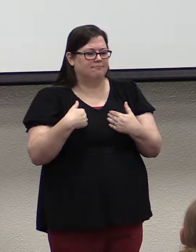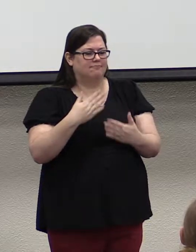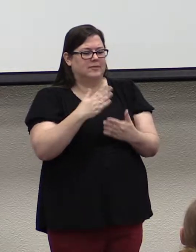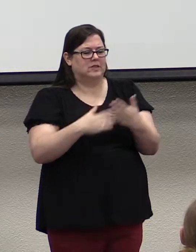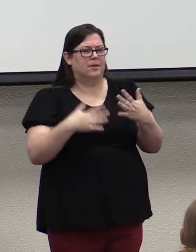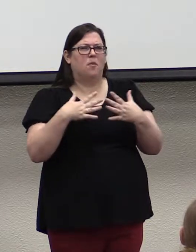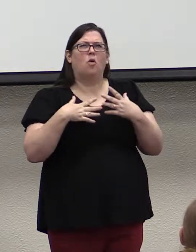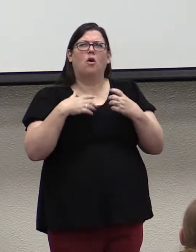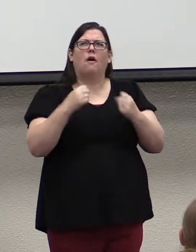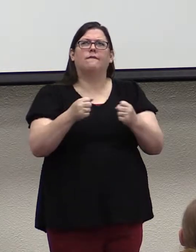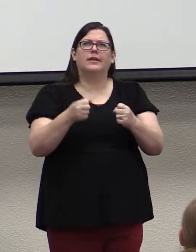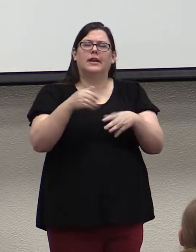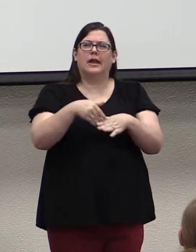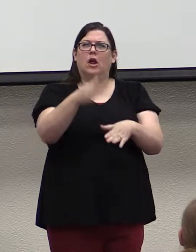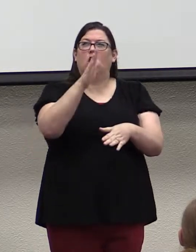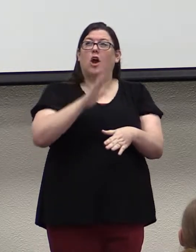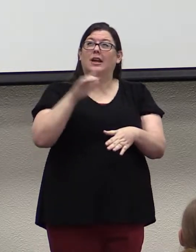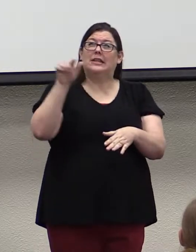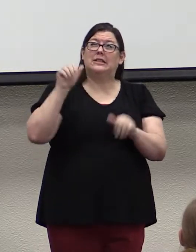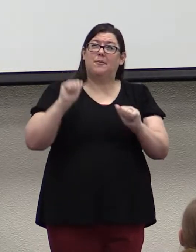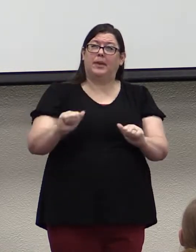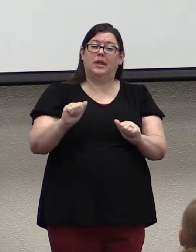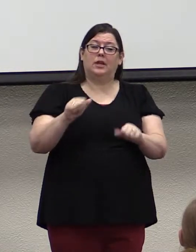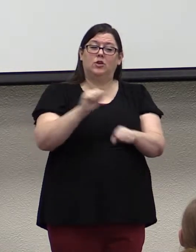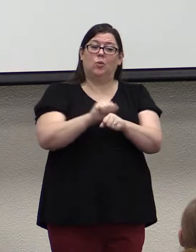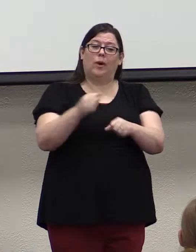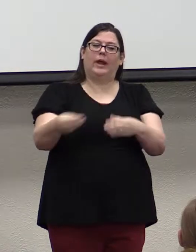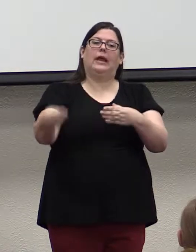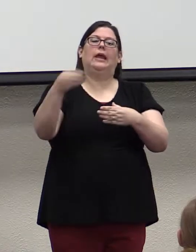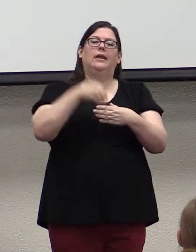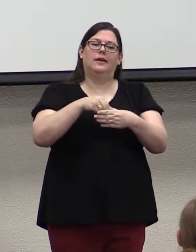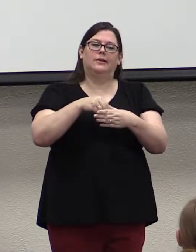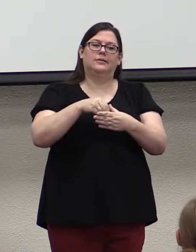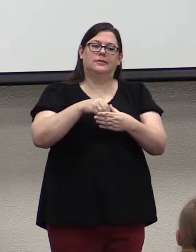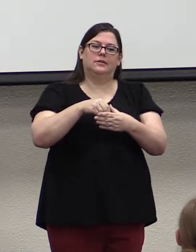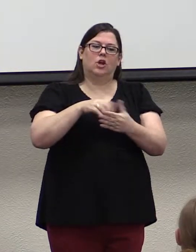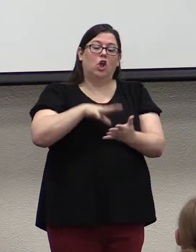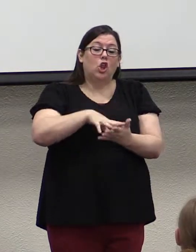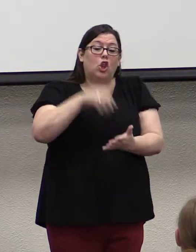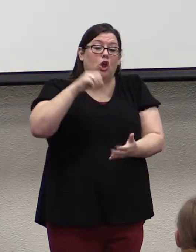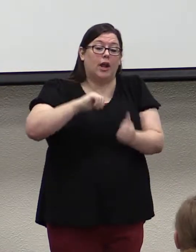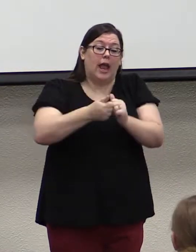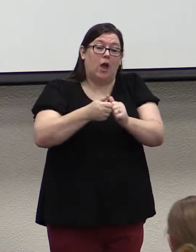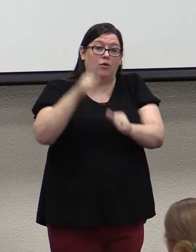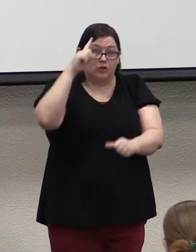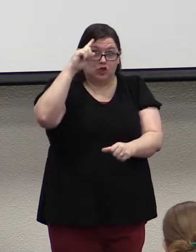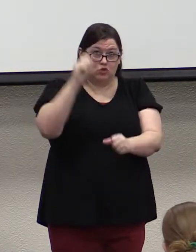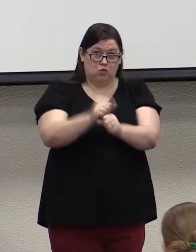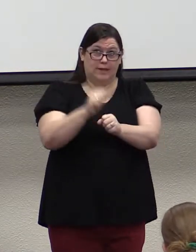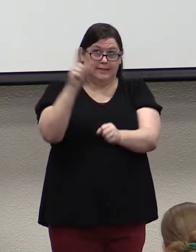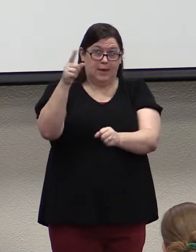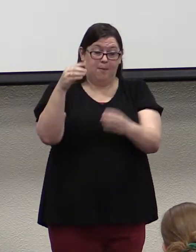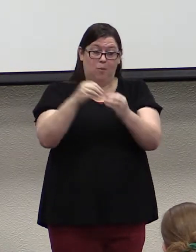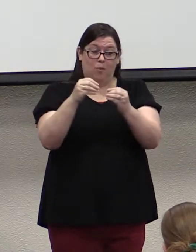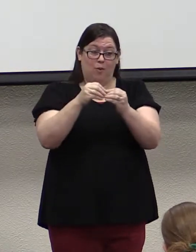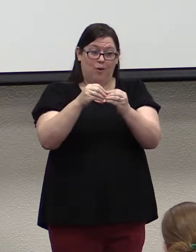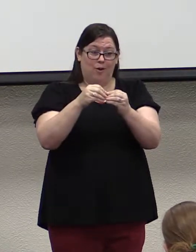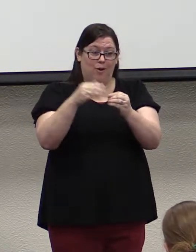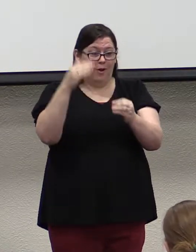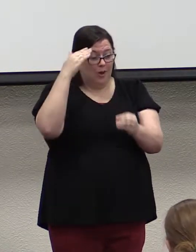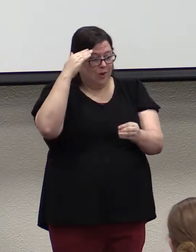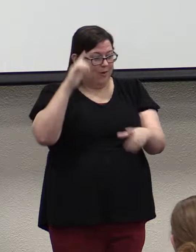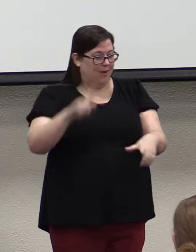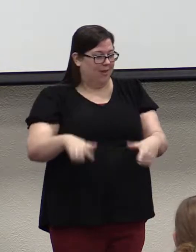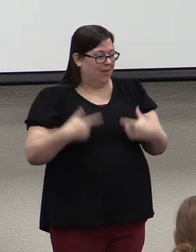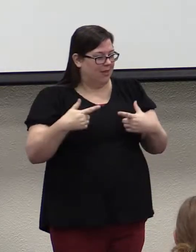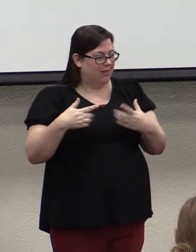God's ability to work in us and learning how to trust God more, knowing that life's path